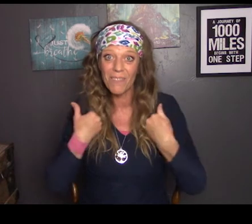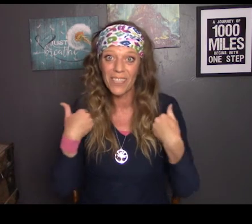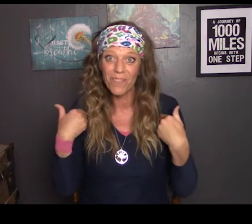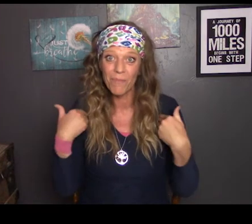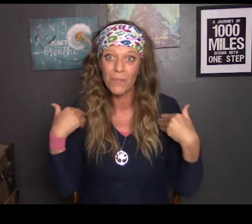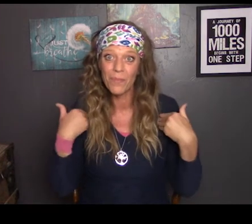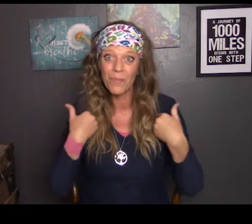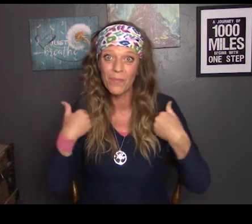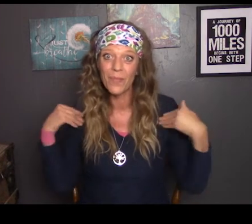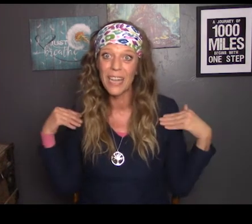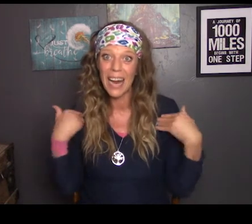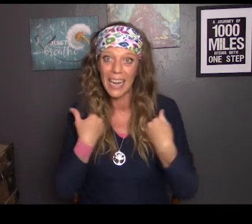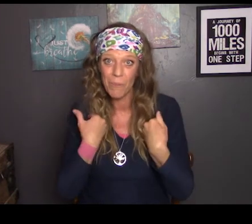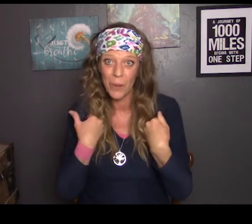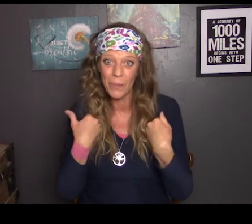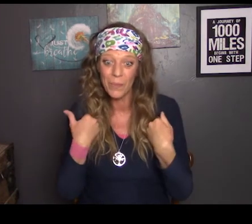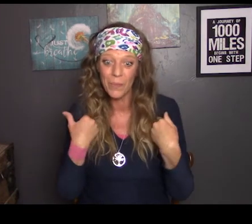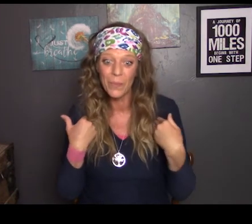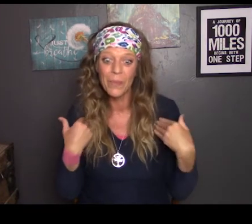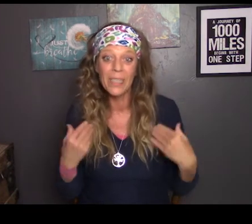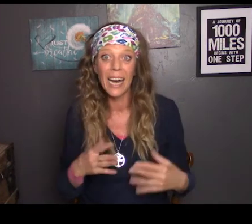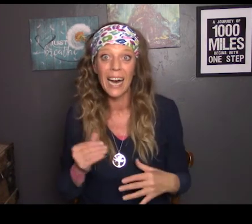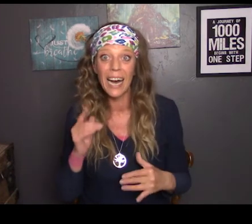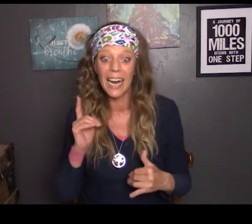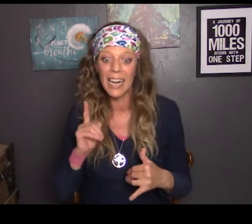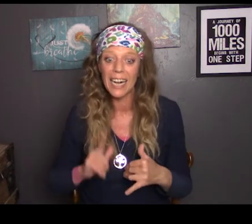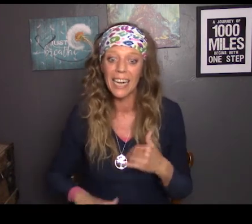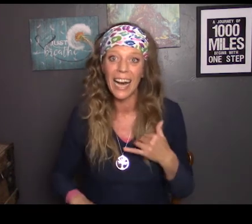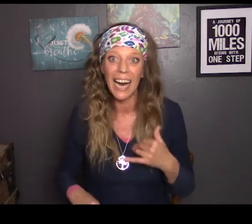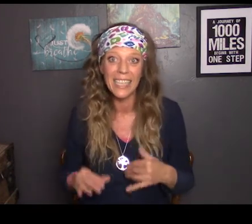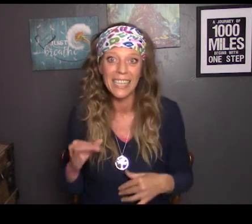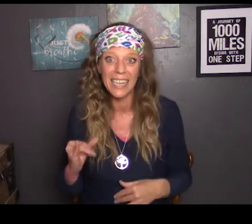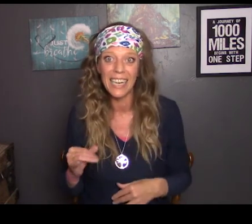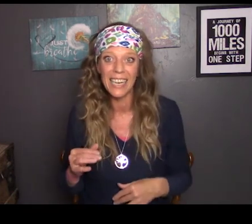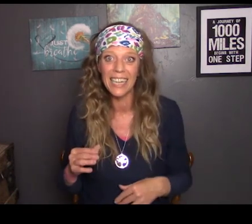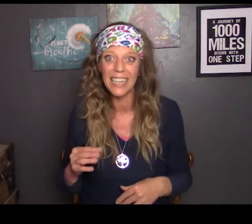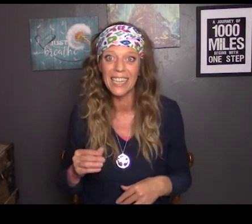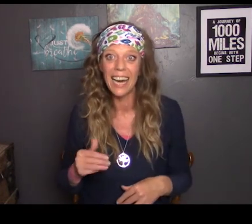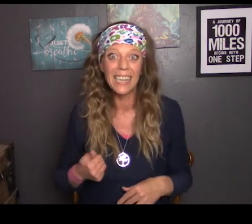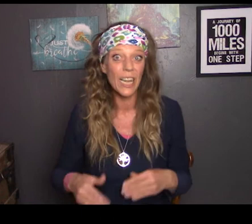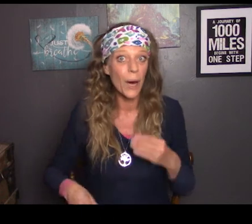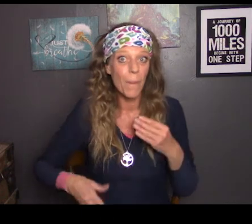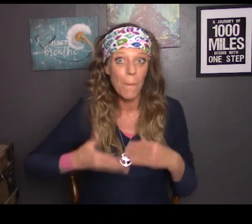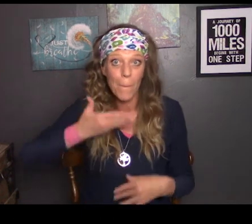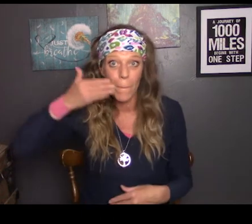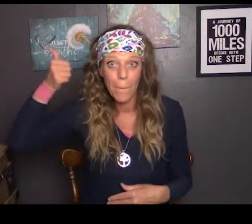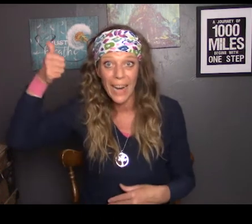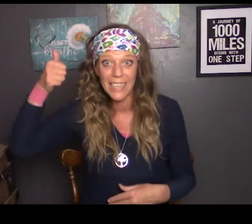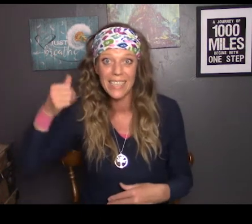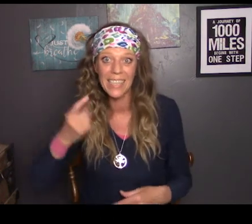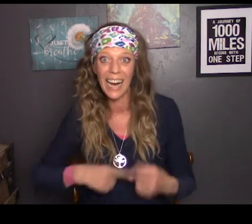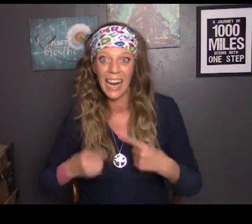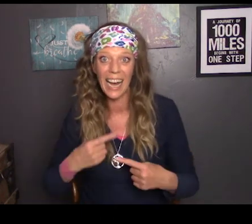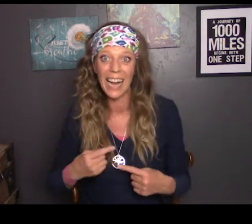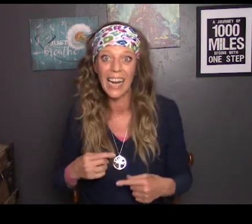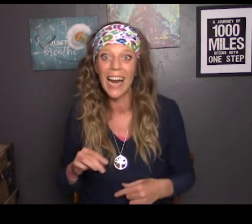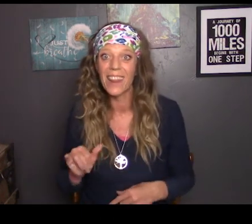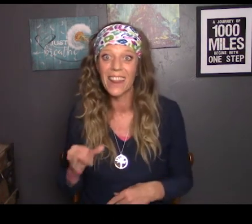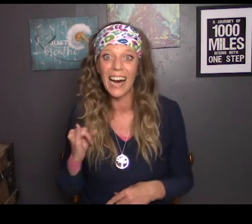Animal, animal. And last is the best sign,